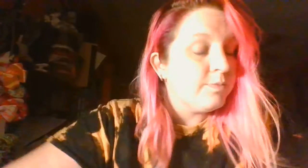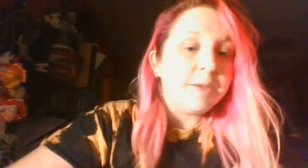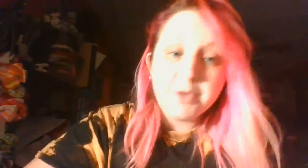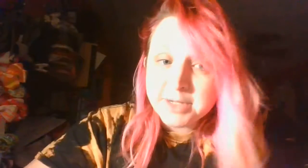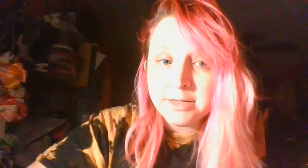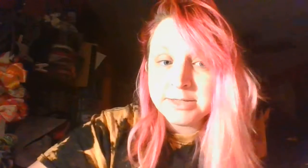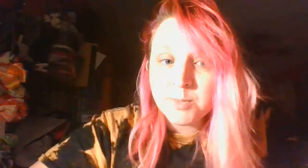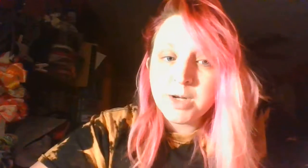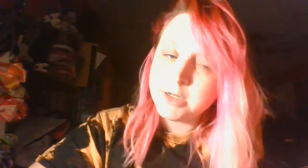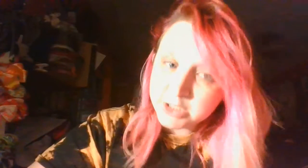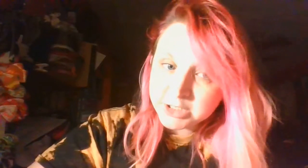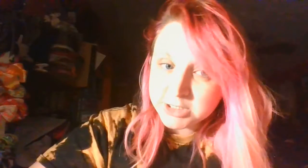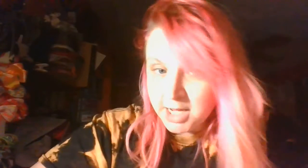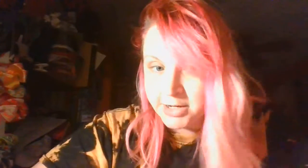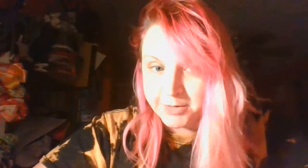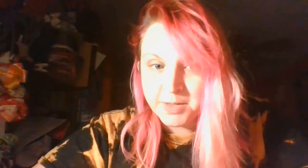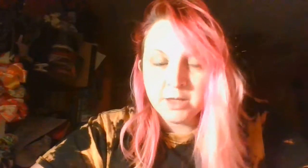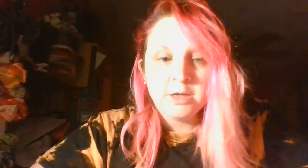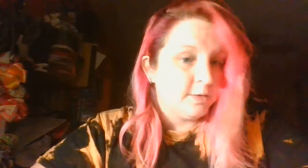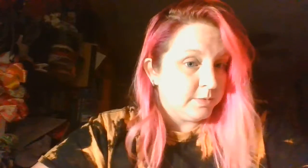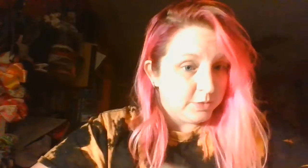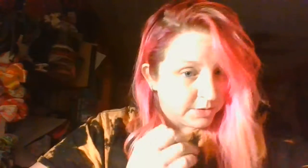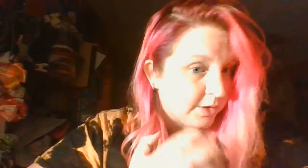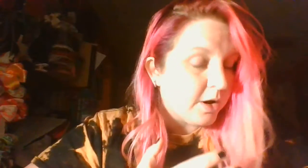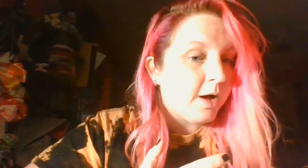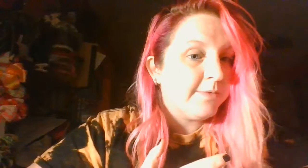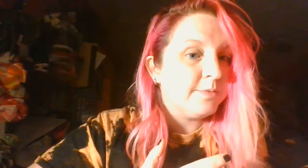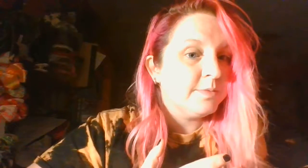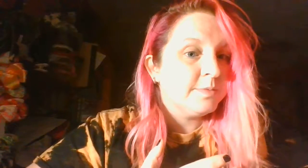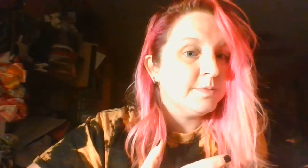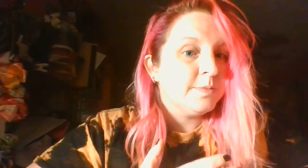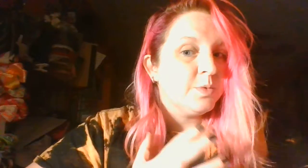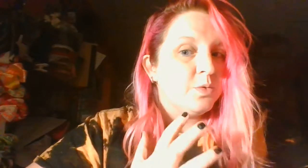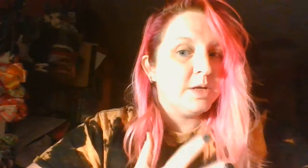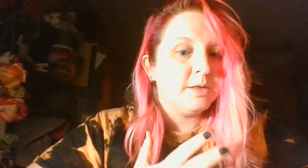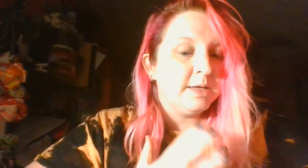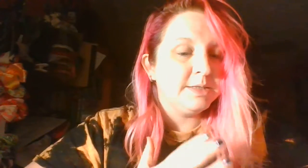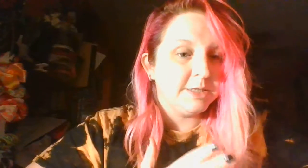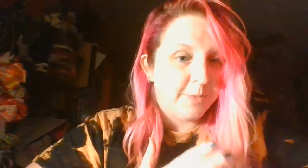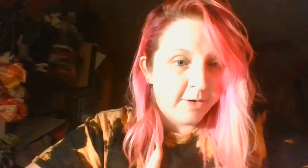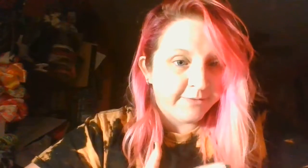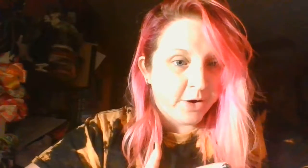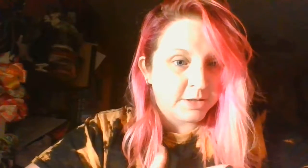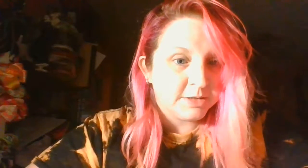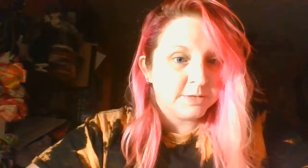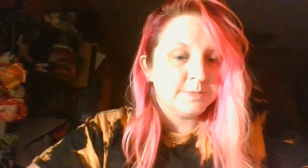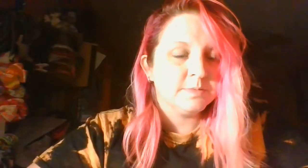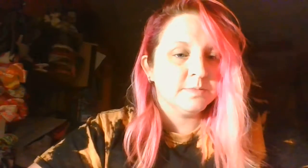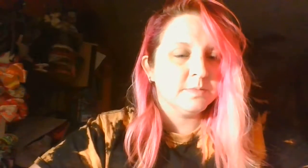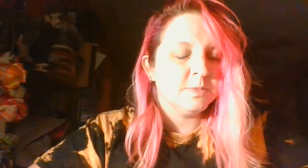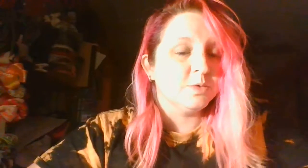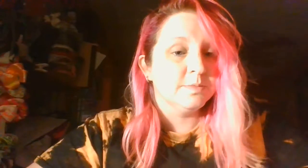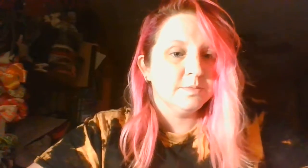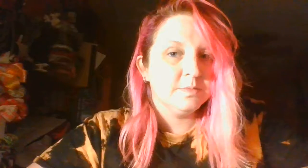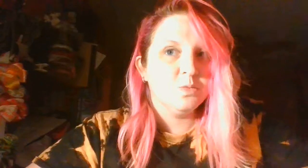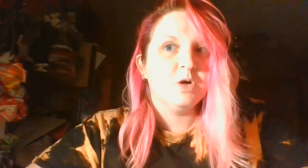maybe you're telling someone how to change a tire. You start off with the easiest part first. Well, what